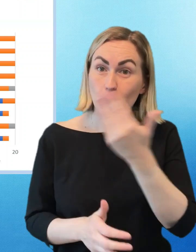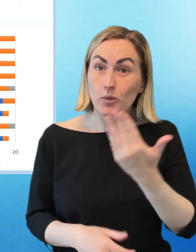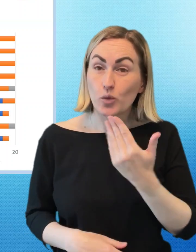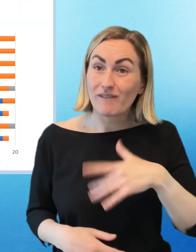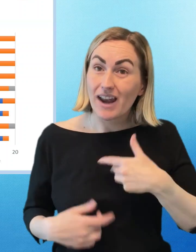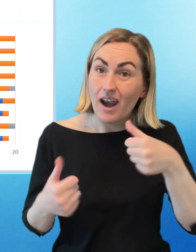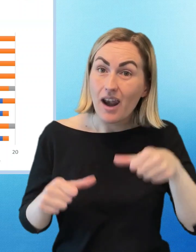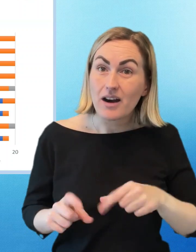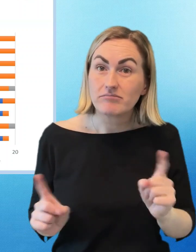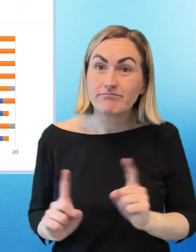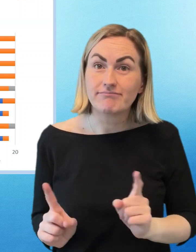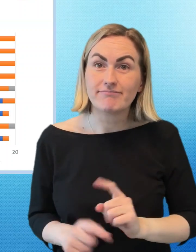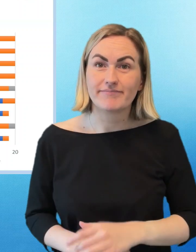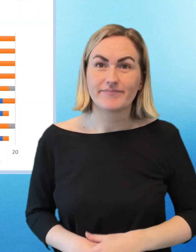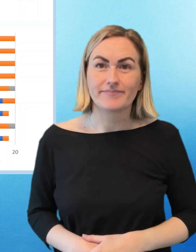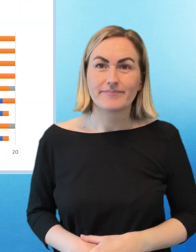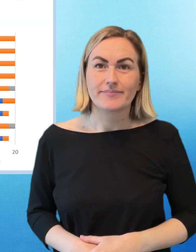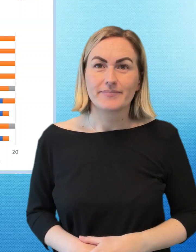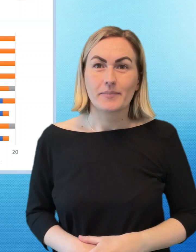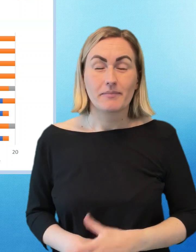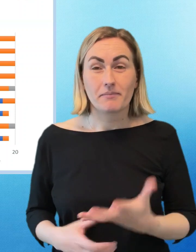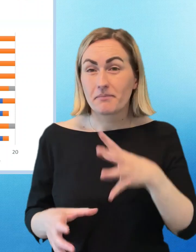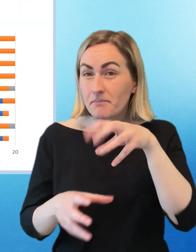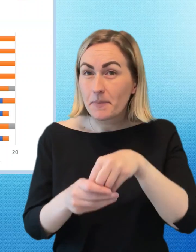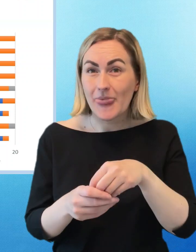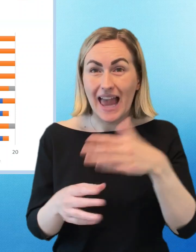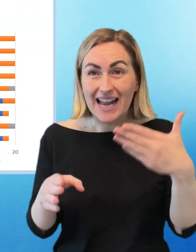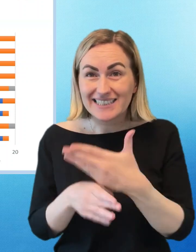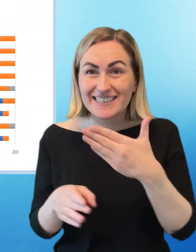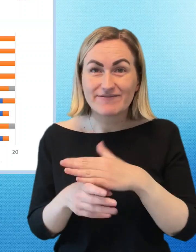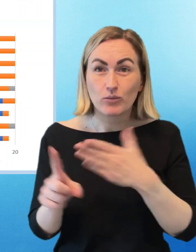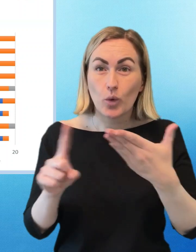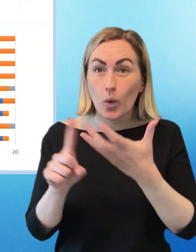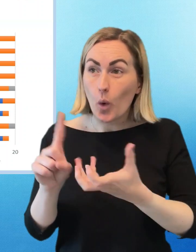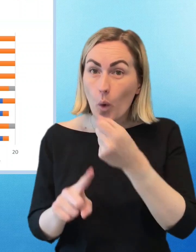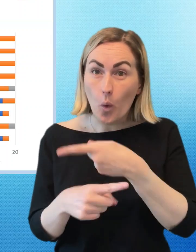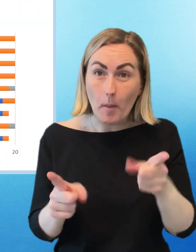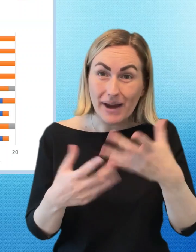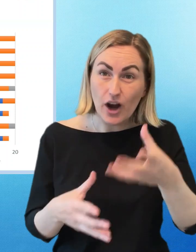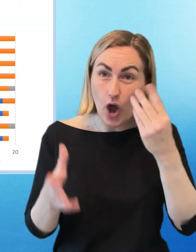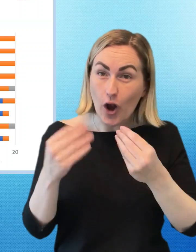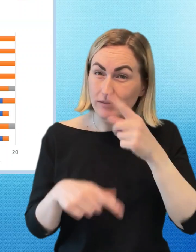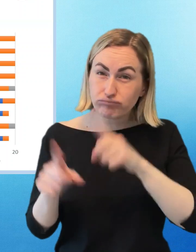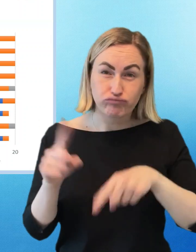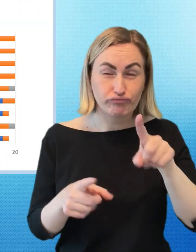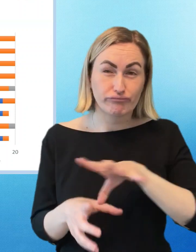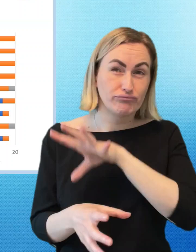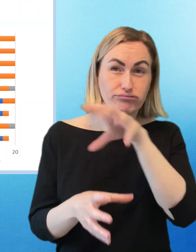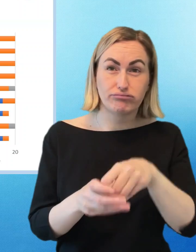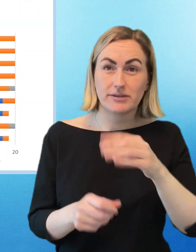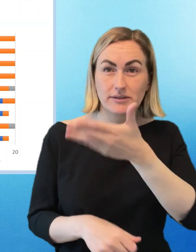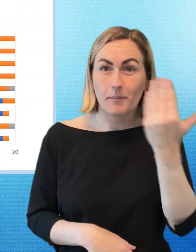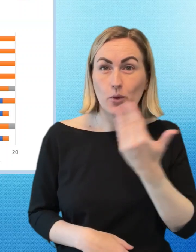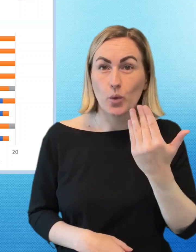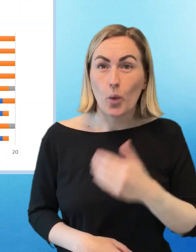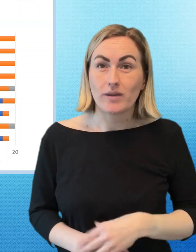of the summer school. Its pace, the mix of activities, the goals, whether they learned a lot or enjoyed it. And